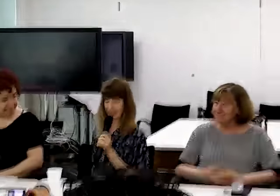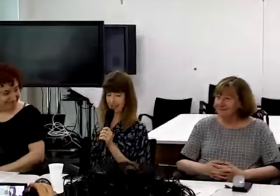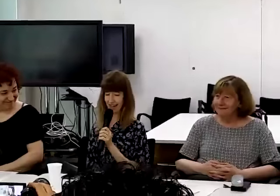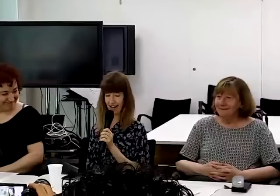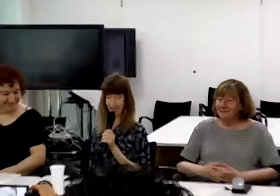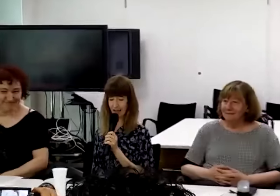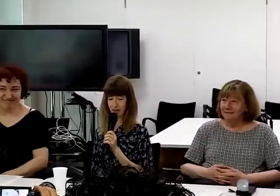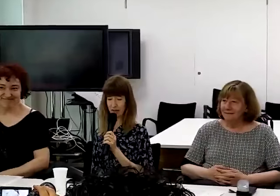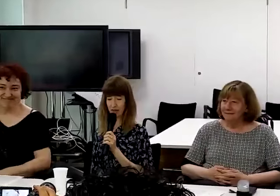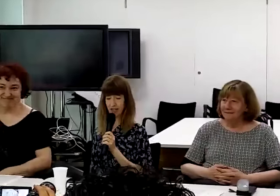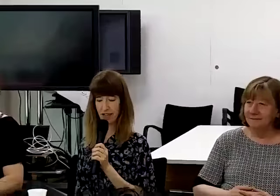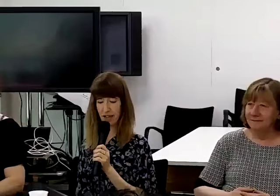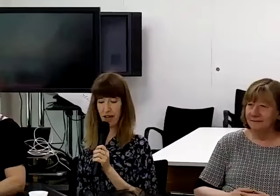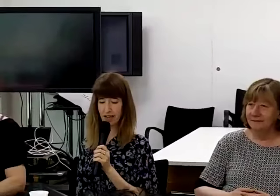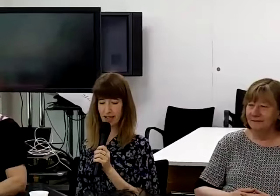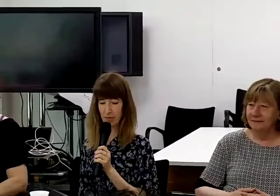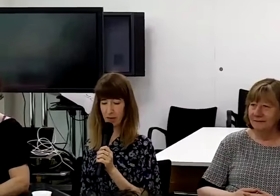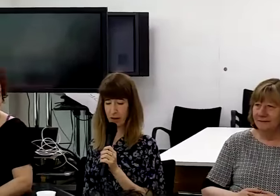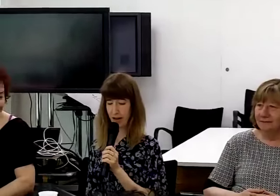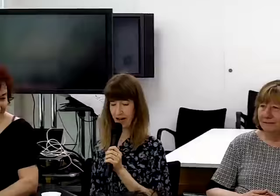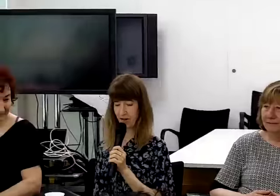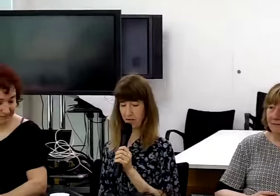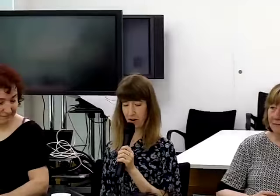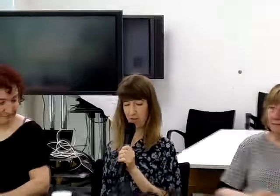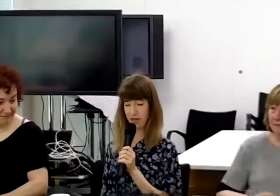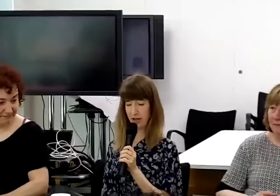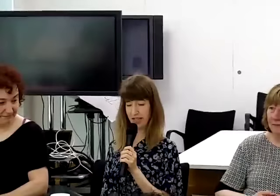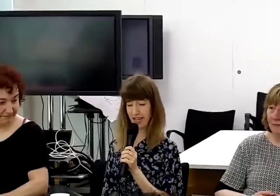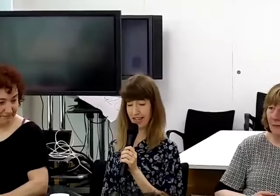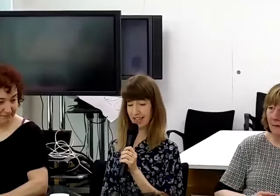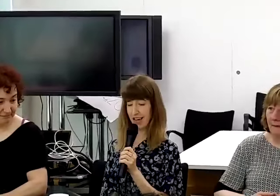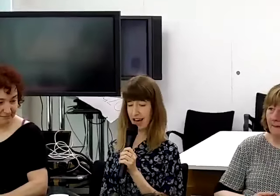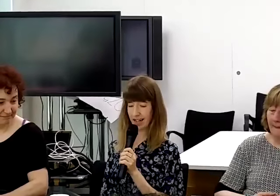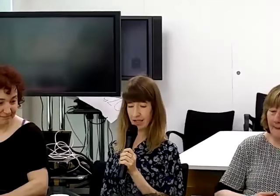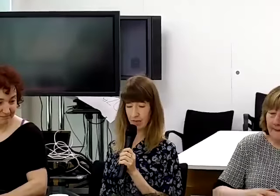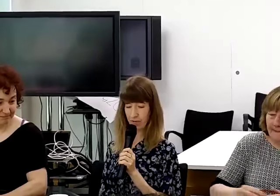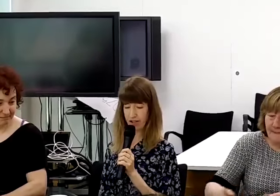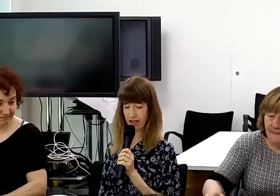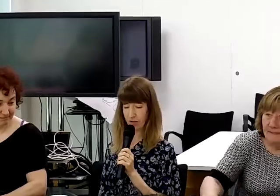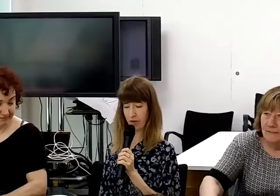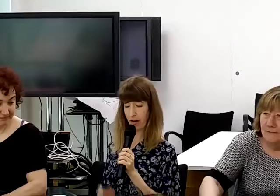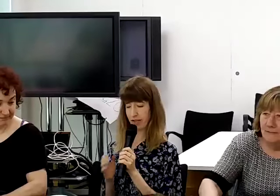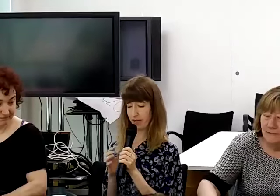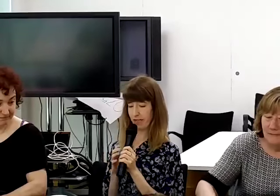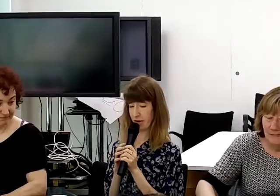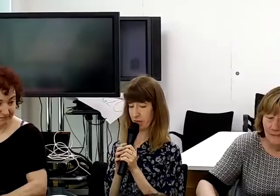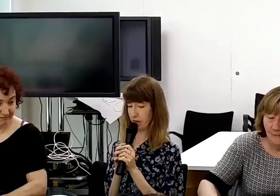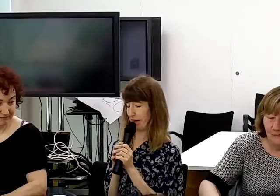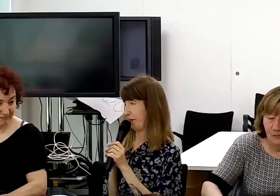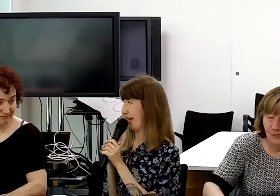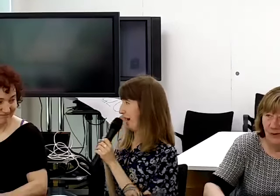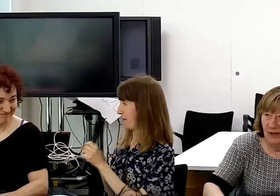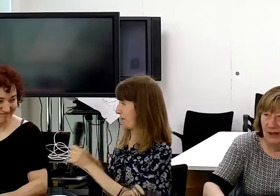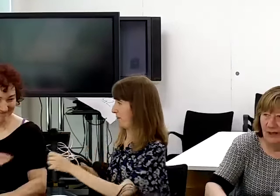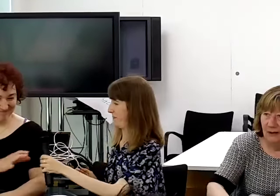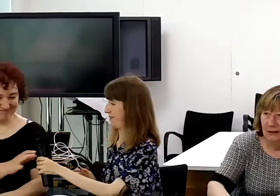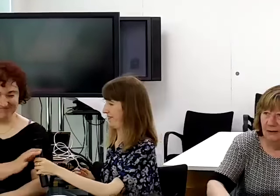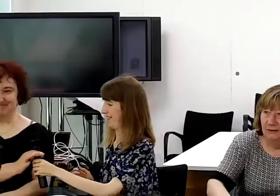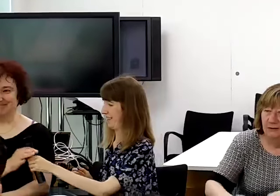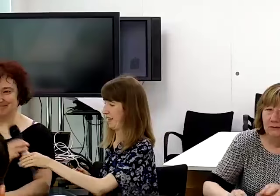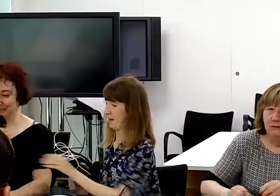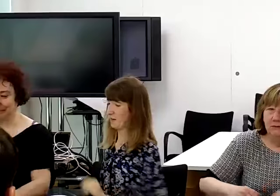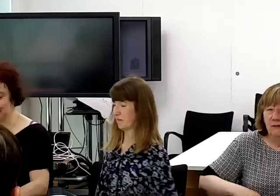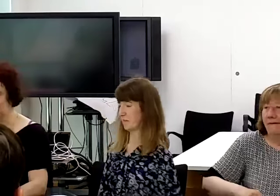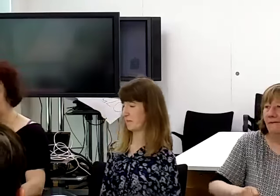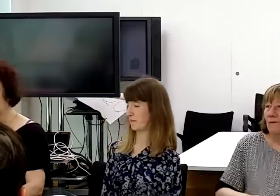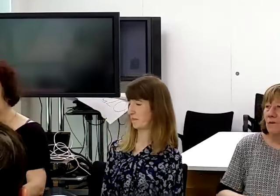Our next speaker is Claire Glassman. She's a disabled campaigner for over 30 years, active in fighting for the rights of disabled women.